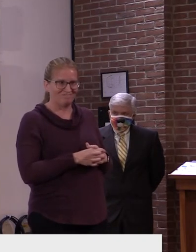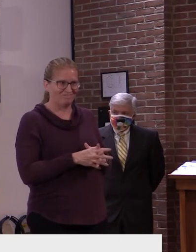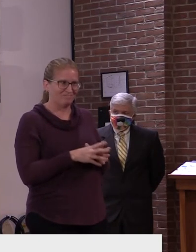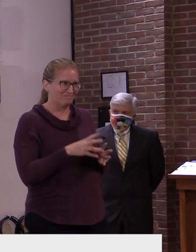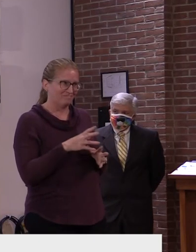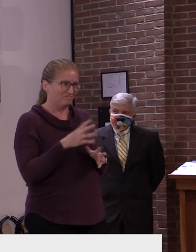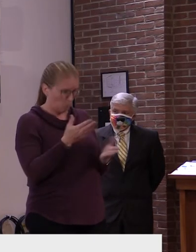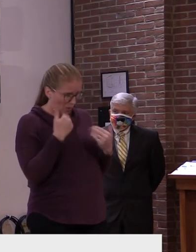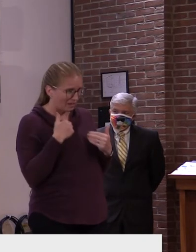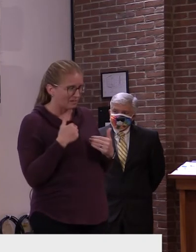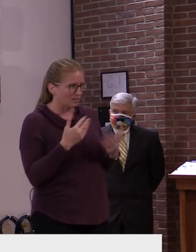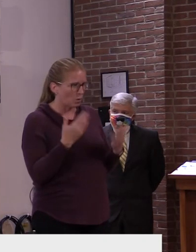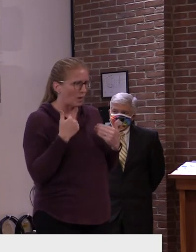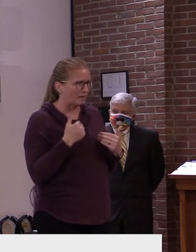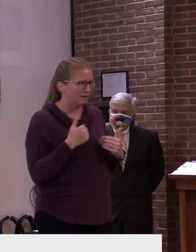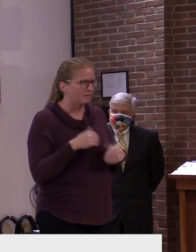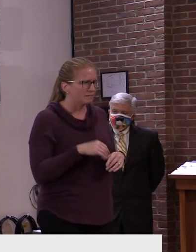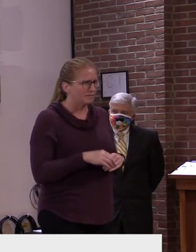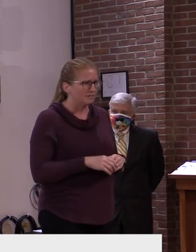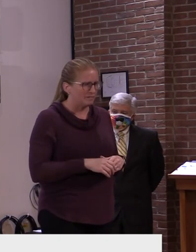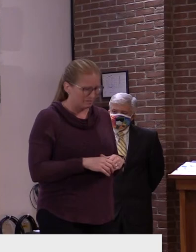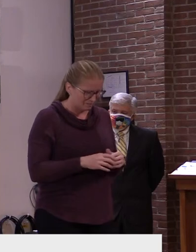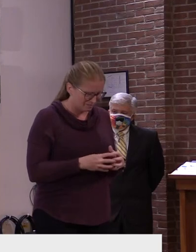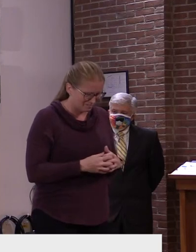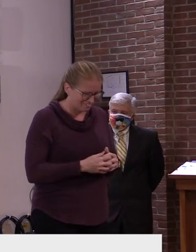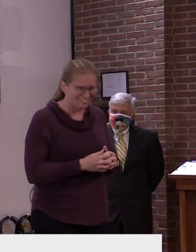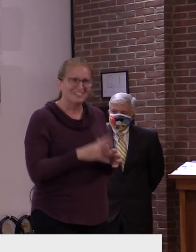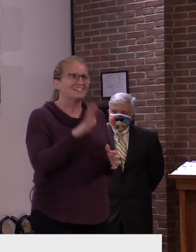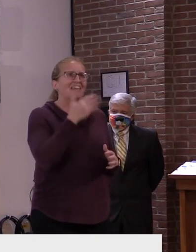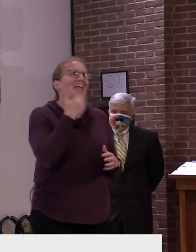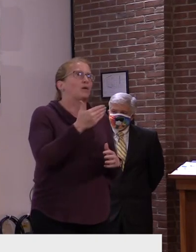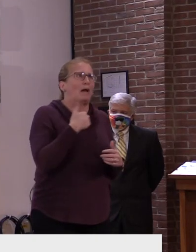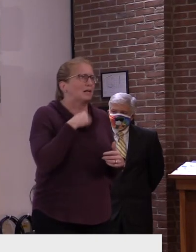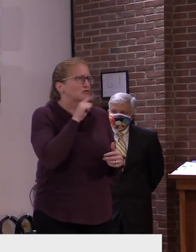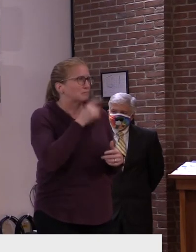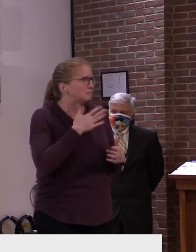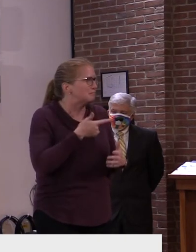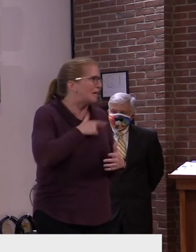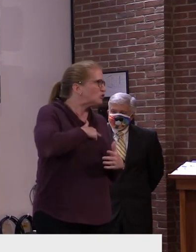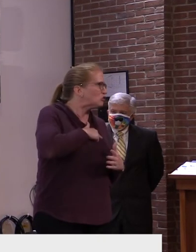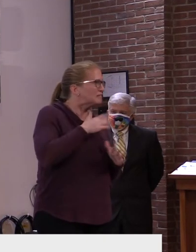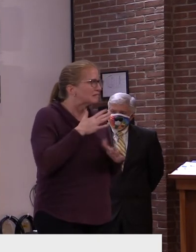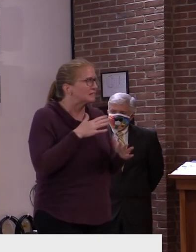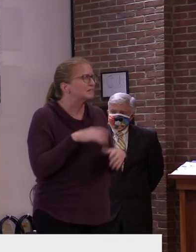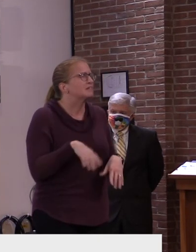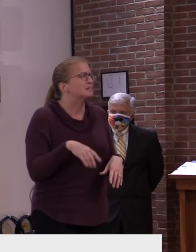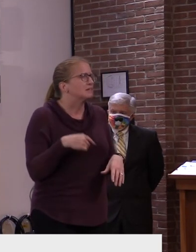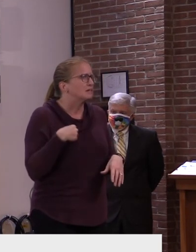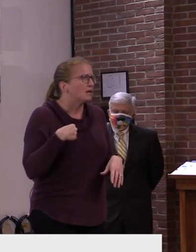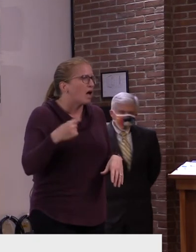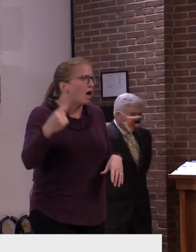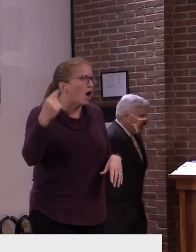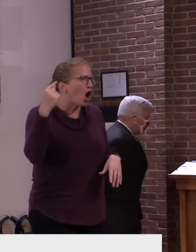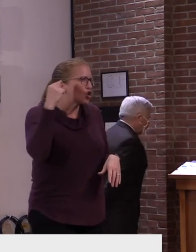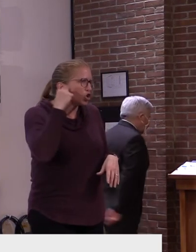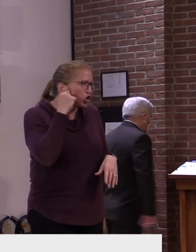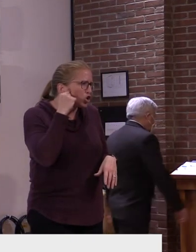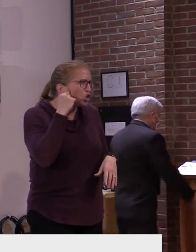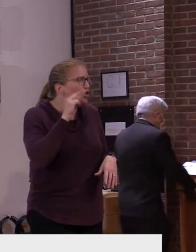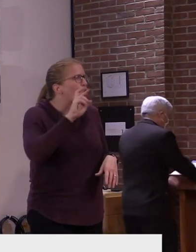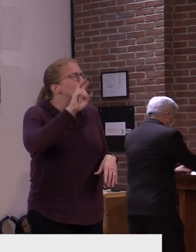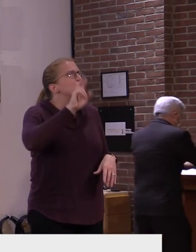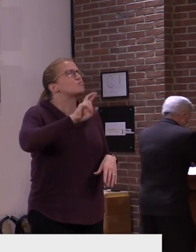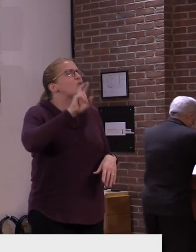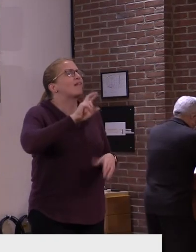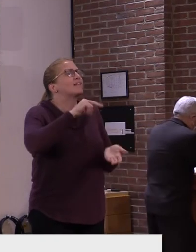Go ahead, Tom. We're getting reports about it. Thank you. We're getting reports about an outbreak of cases at a Rutland nursing home. What